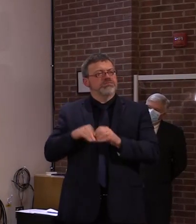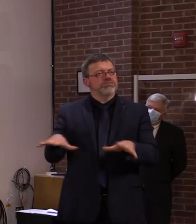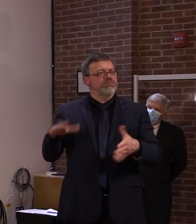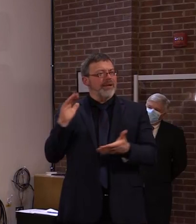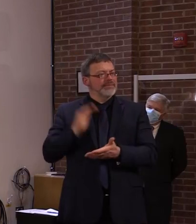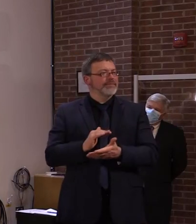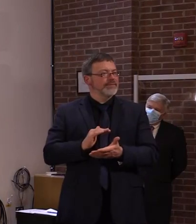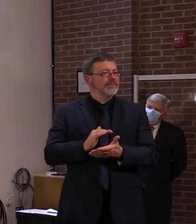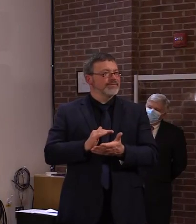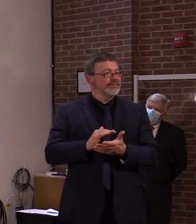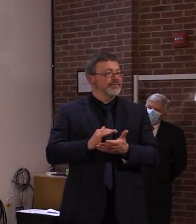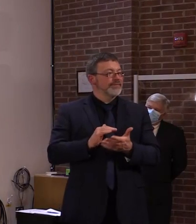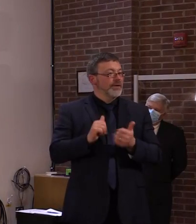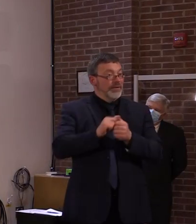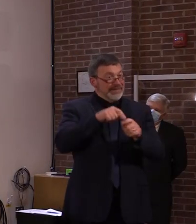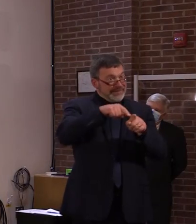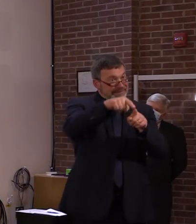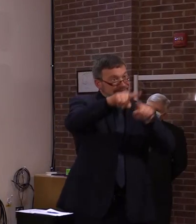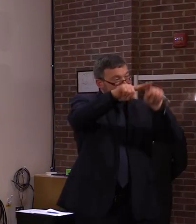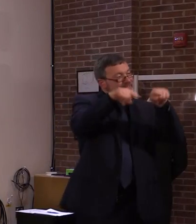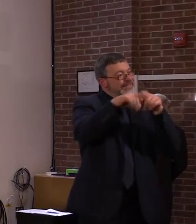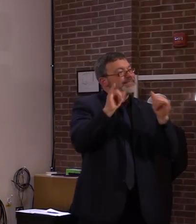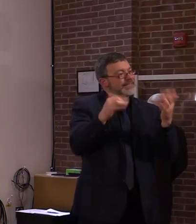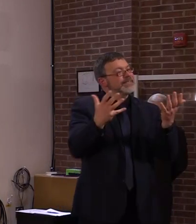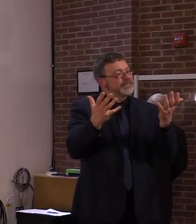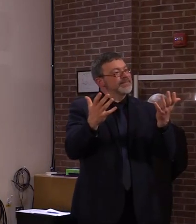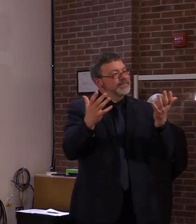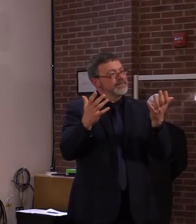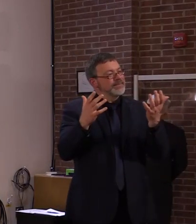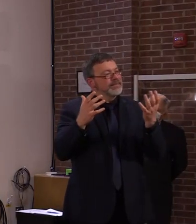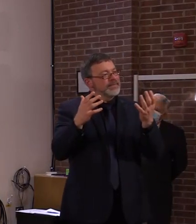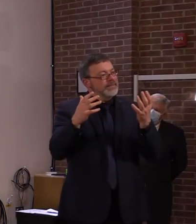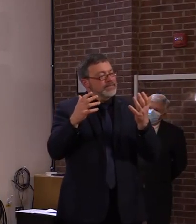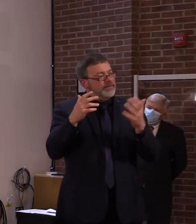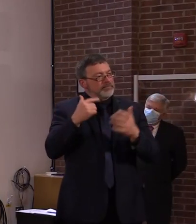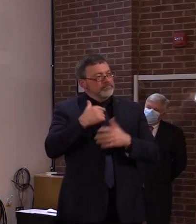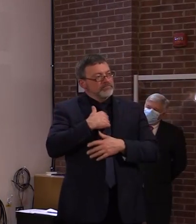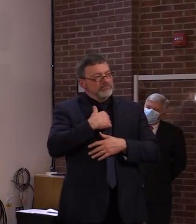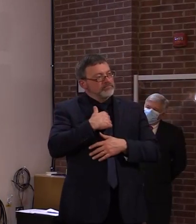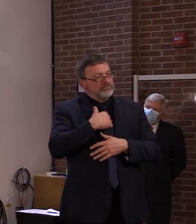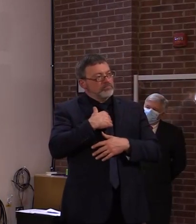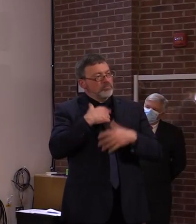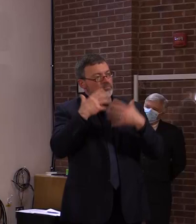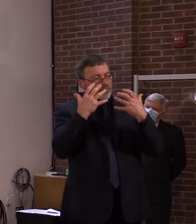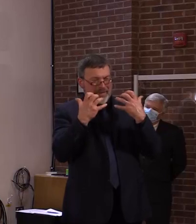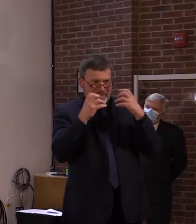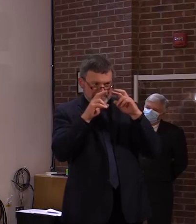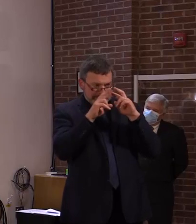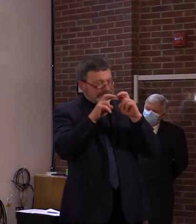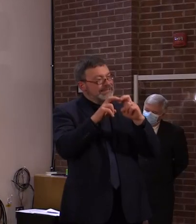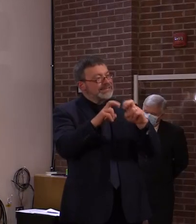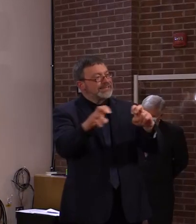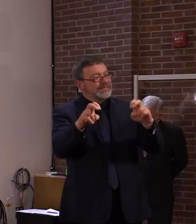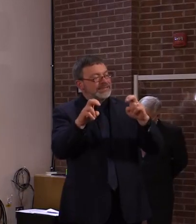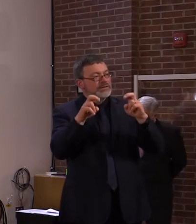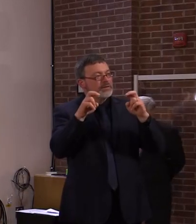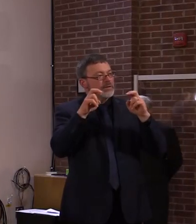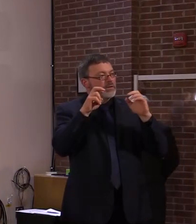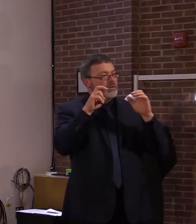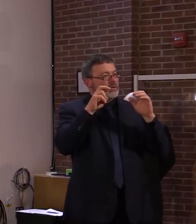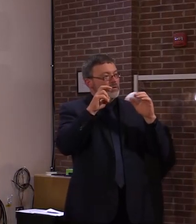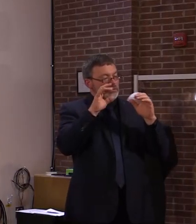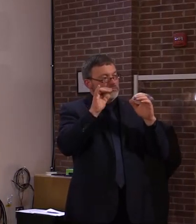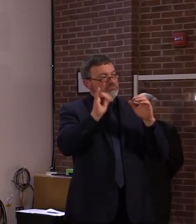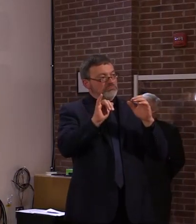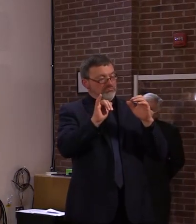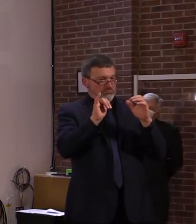just reserve judgment until the analyses come in over ensuing months as to what was the efficacy of